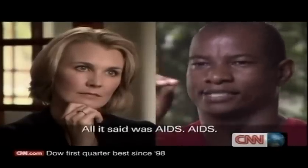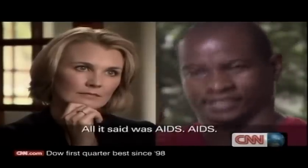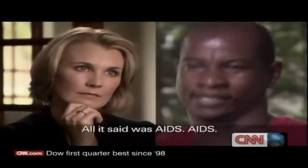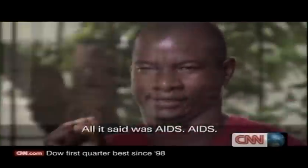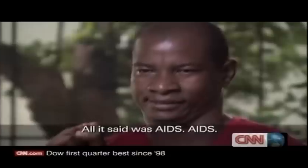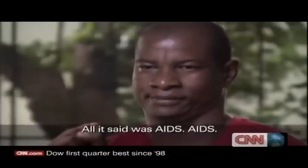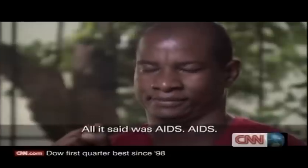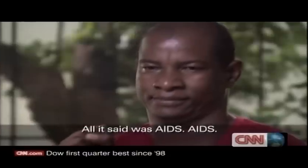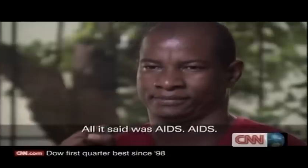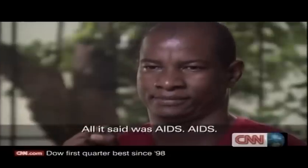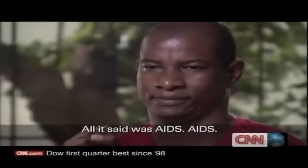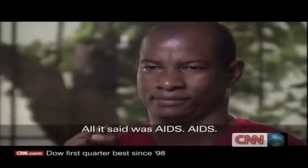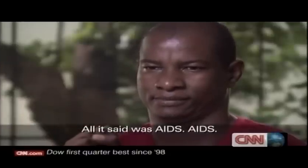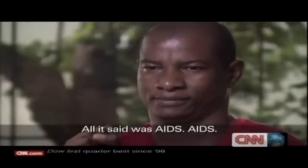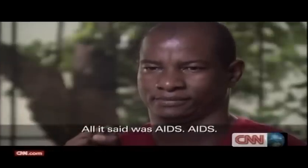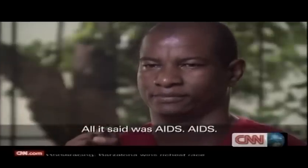All it said was AIDS.